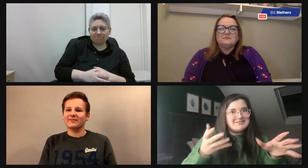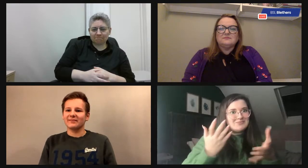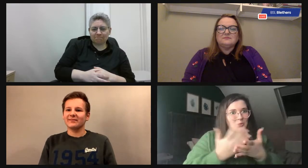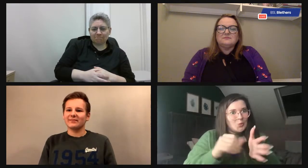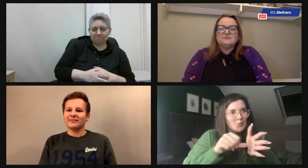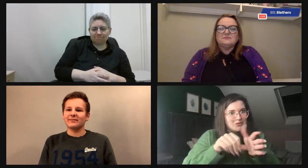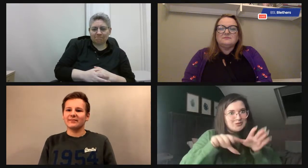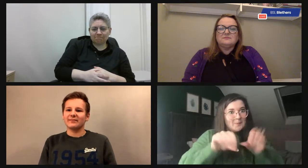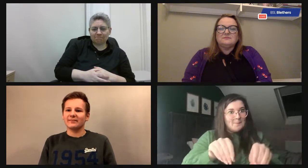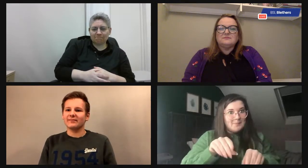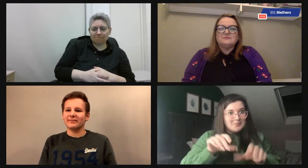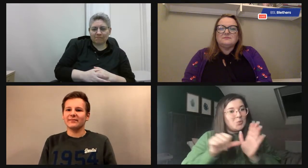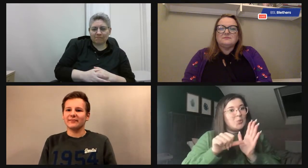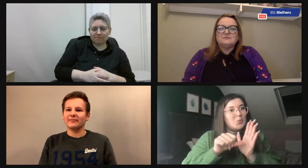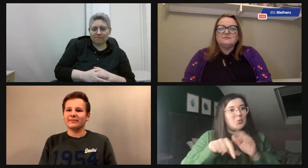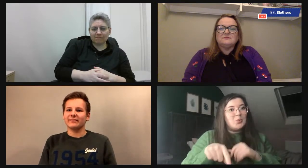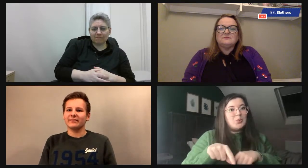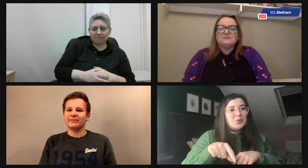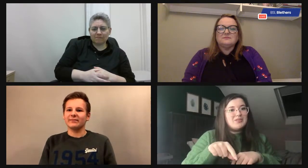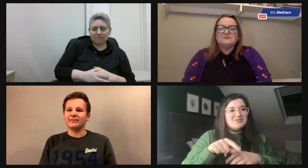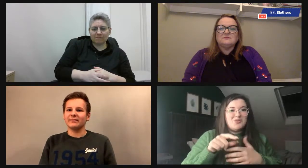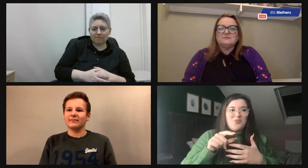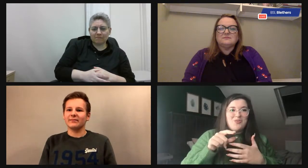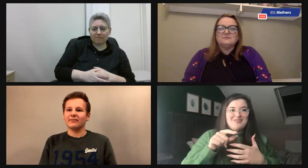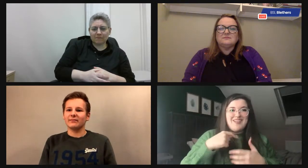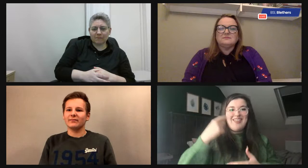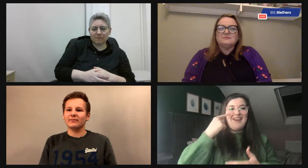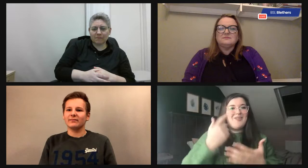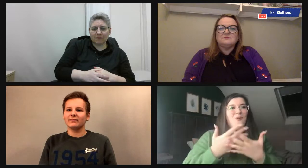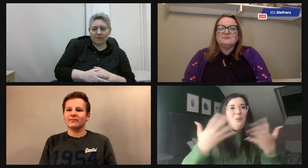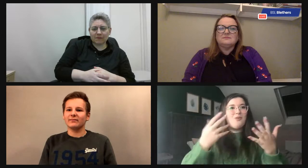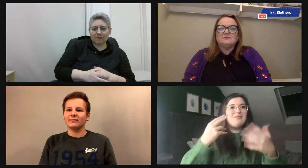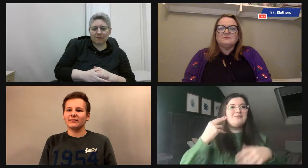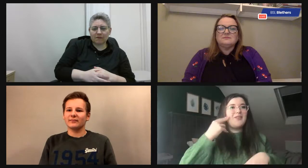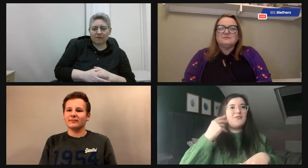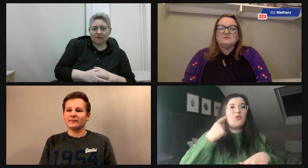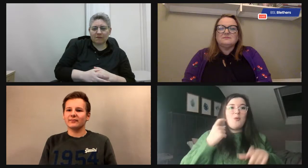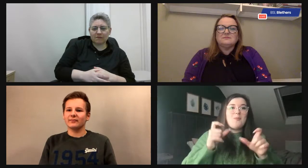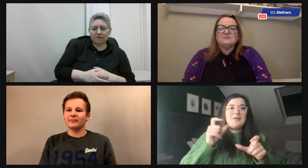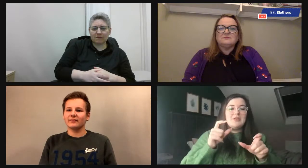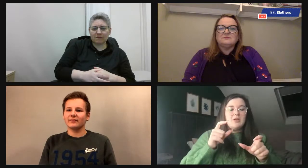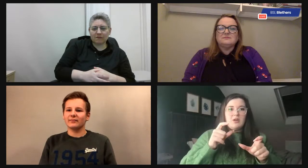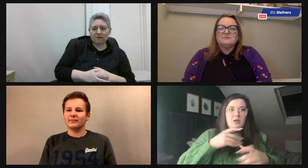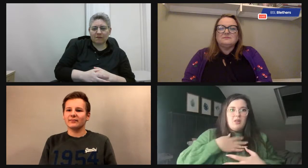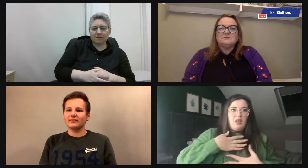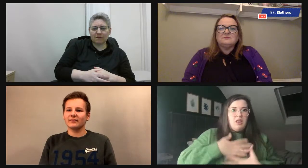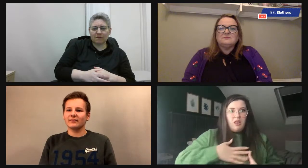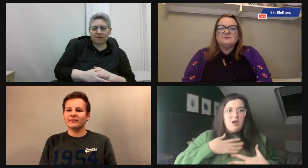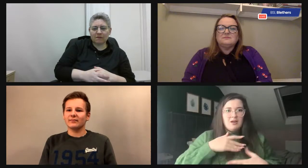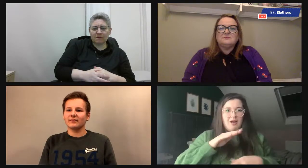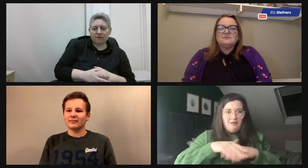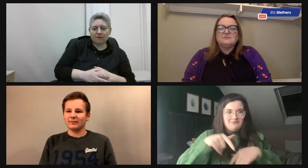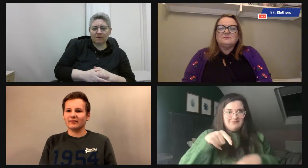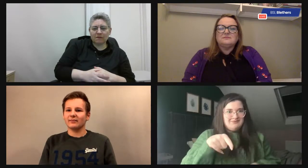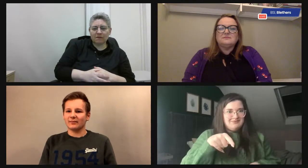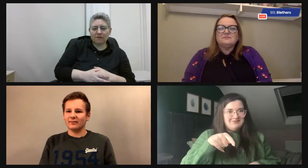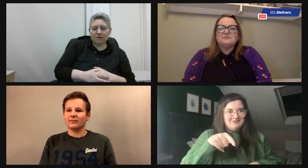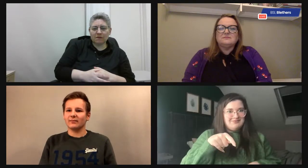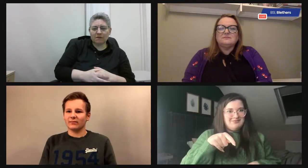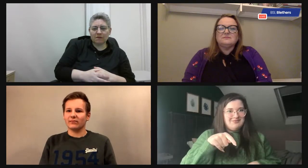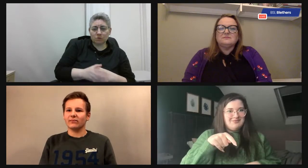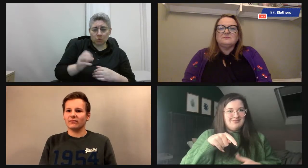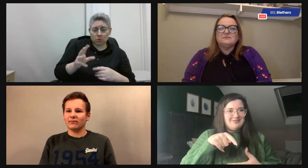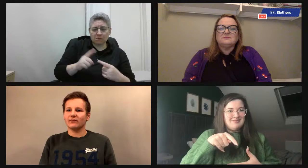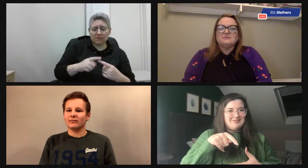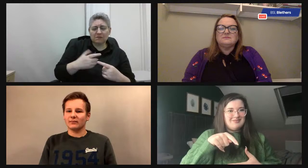taken a photograph of it and spread it everywhere, and that's really difficult to stop. So I think a lot of deaf young people,